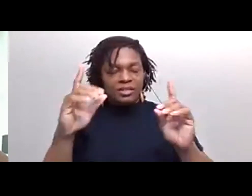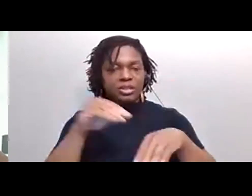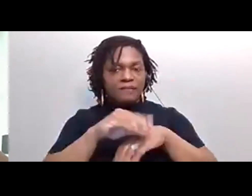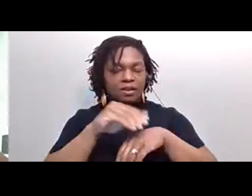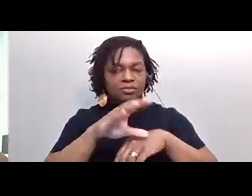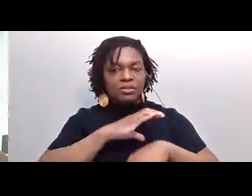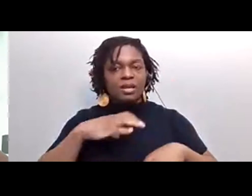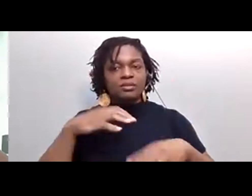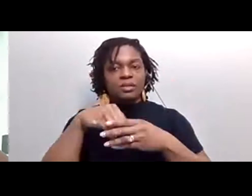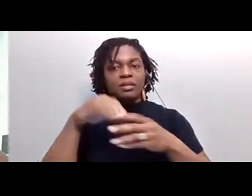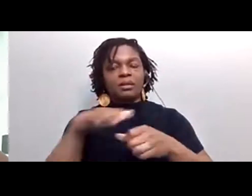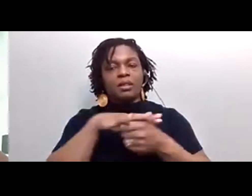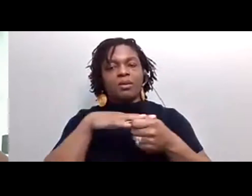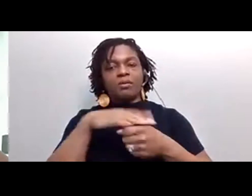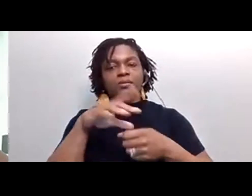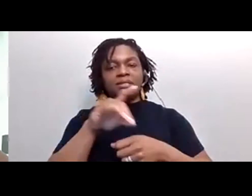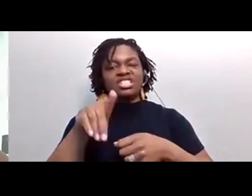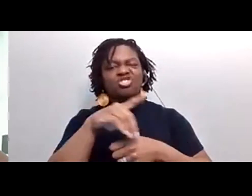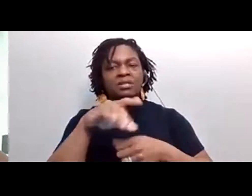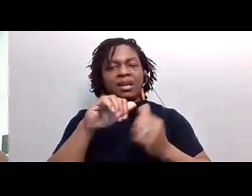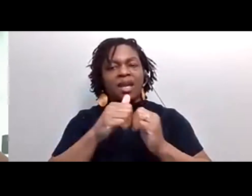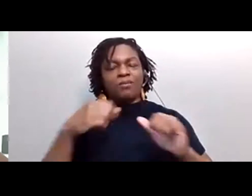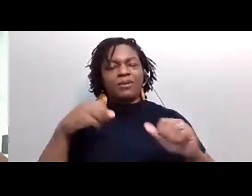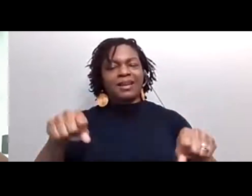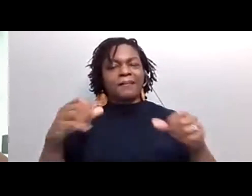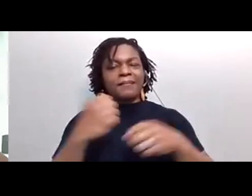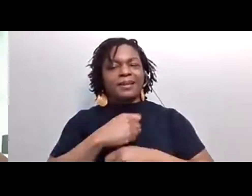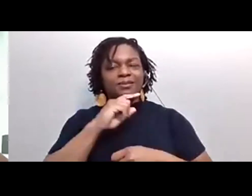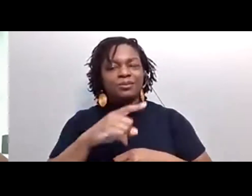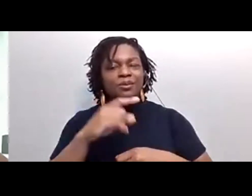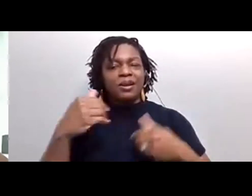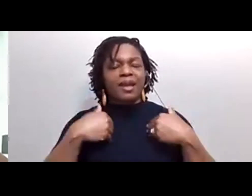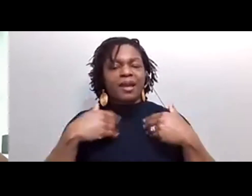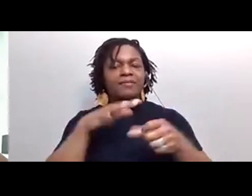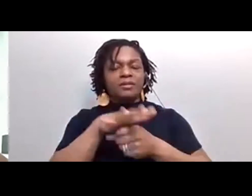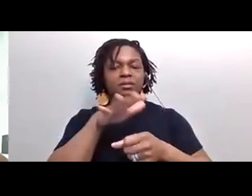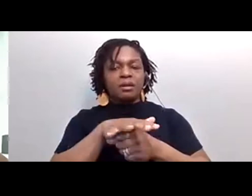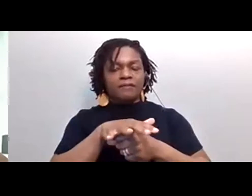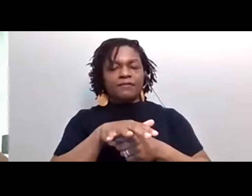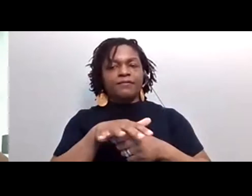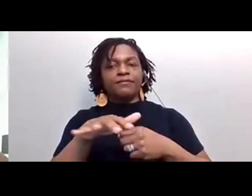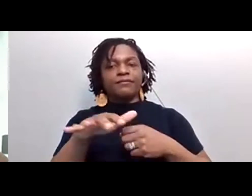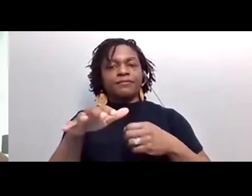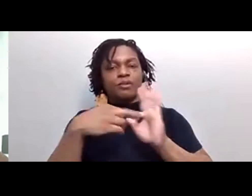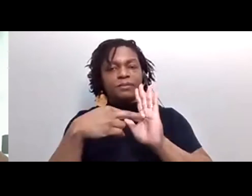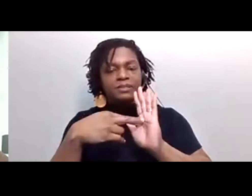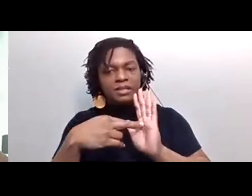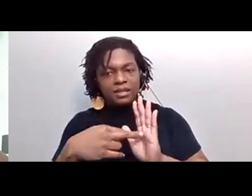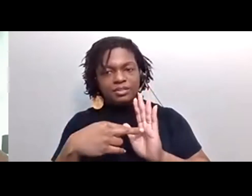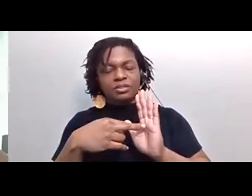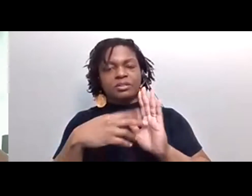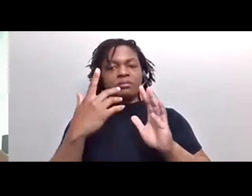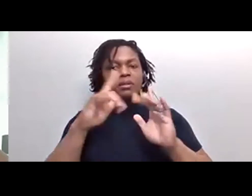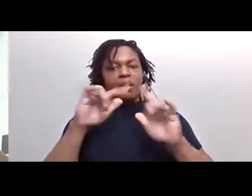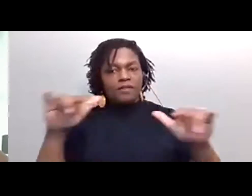the local districts, how to be sure that that there's adequate representation,